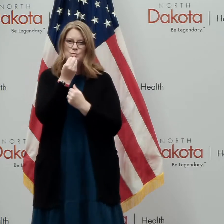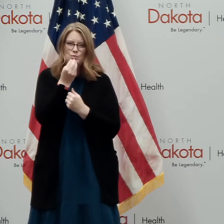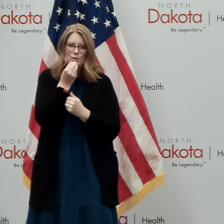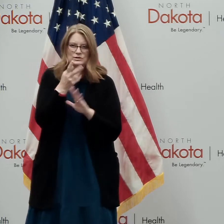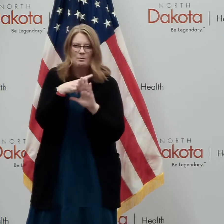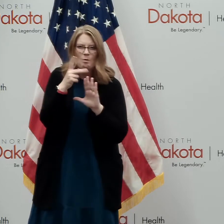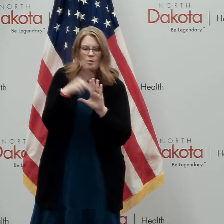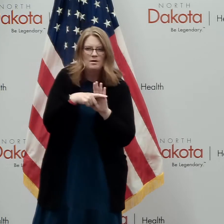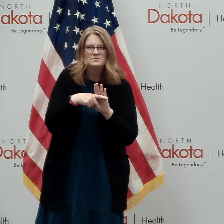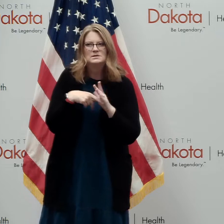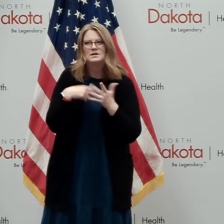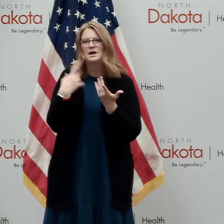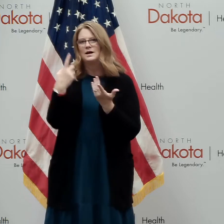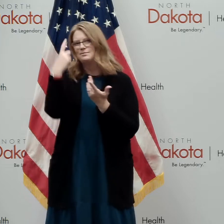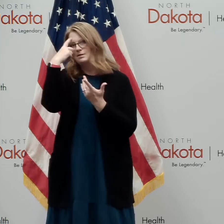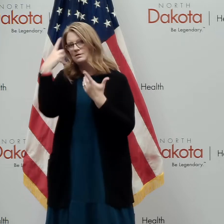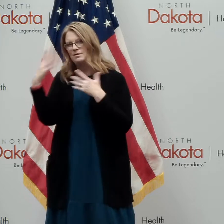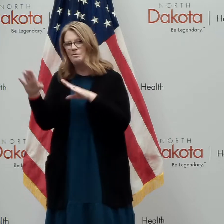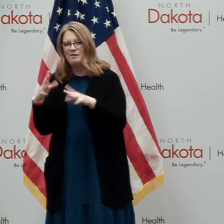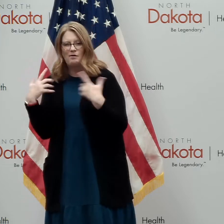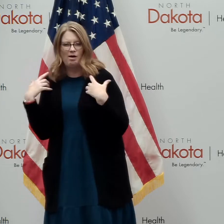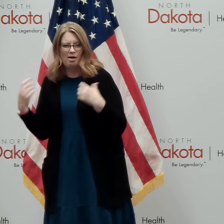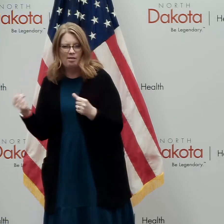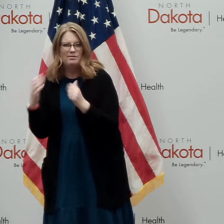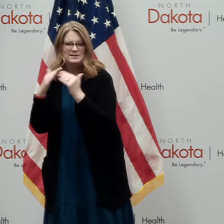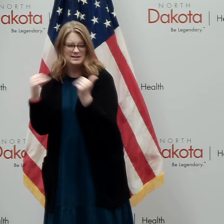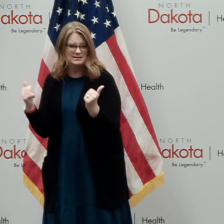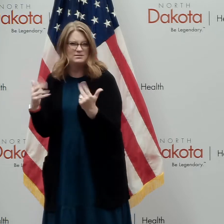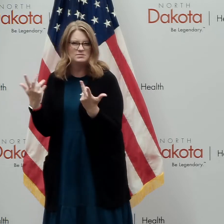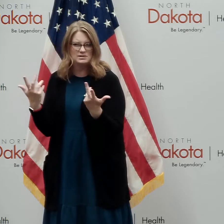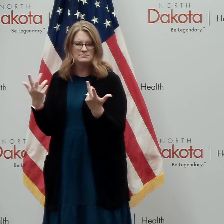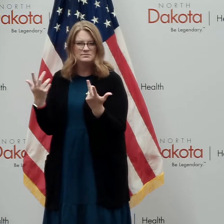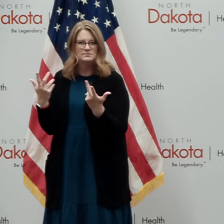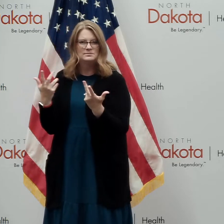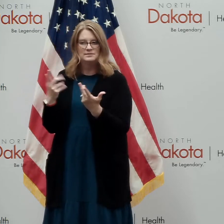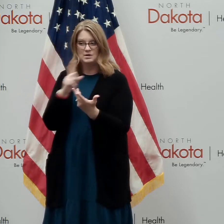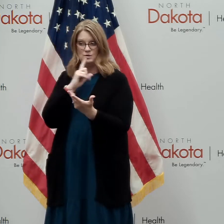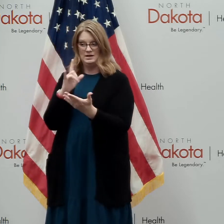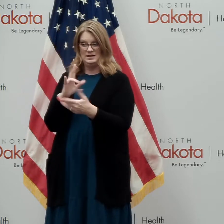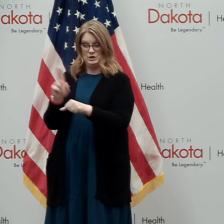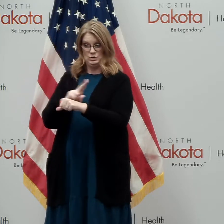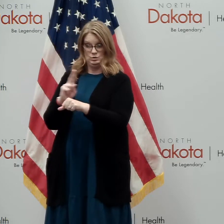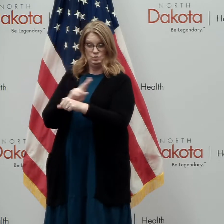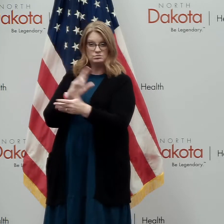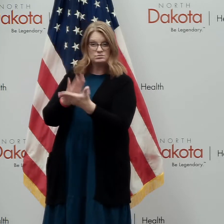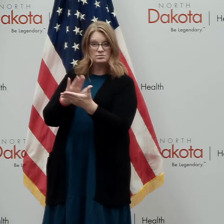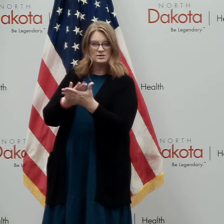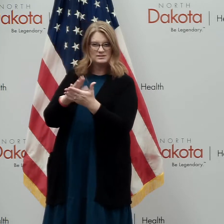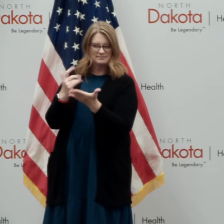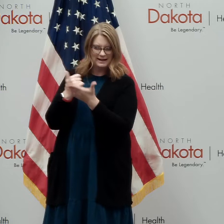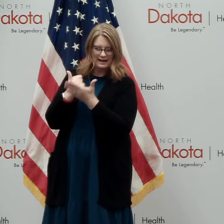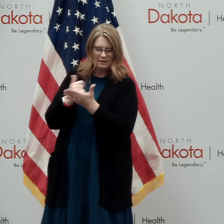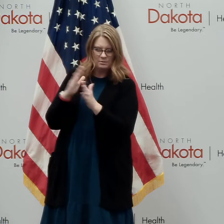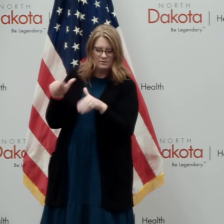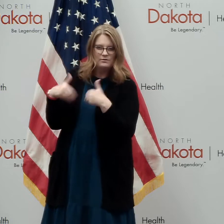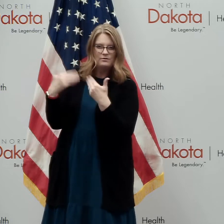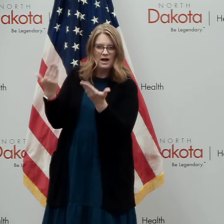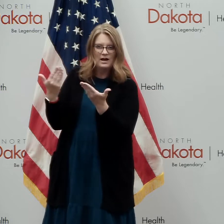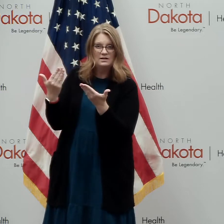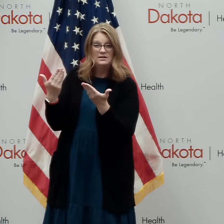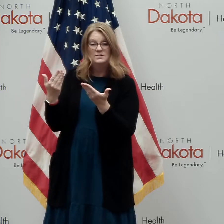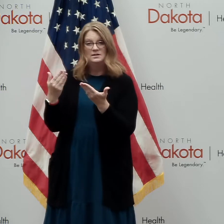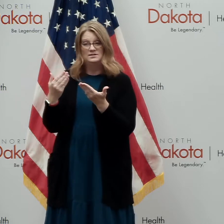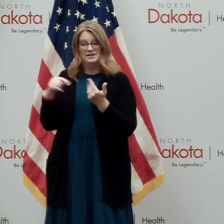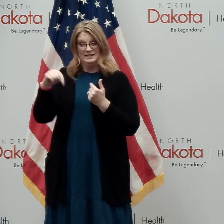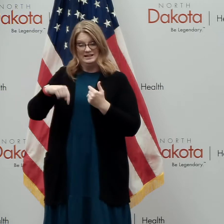and mental and behavioral health systems that use our schools to help deliver to all of the